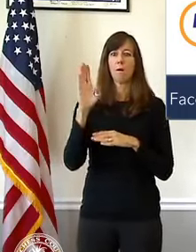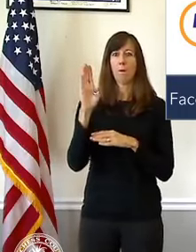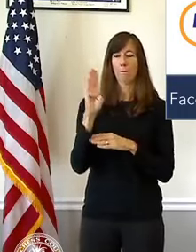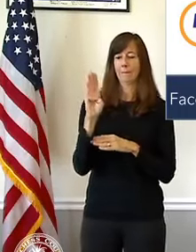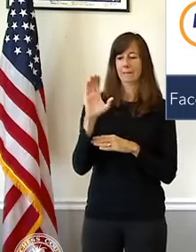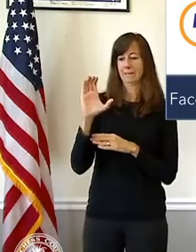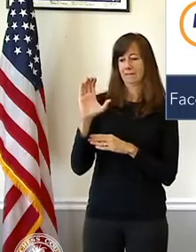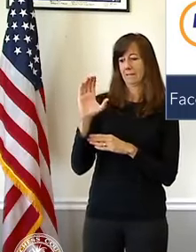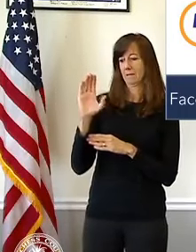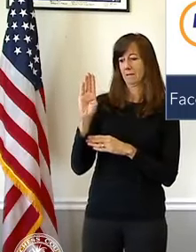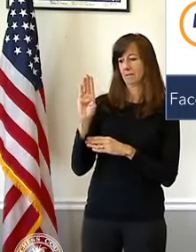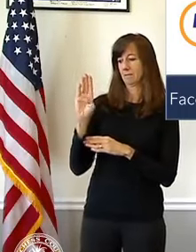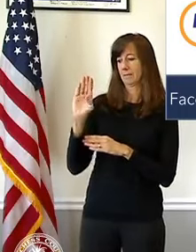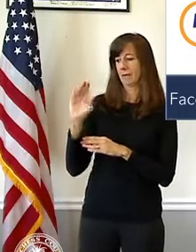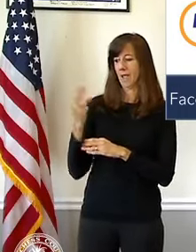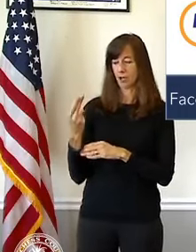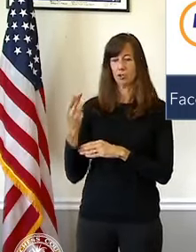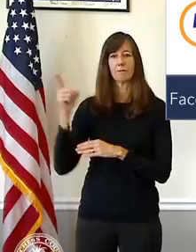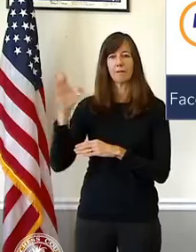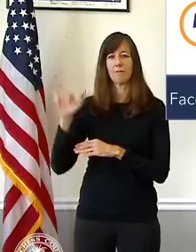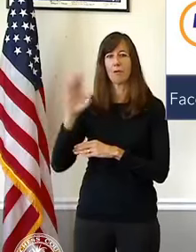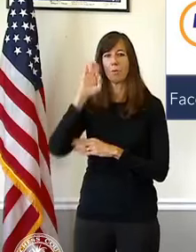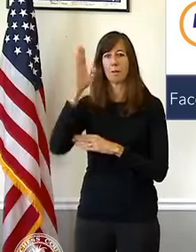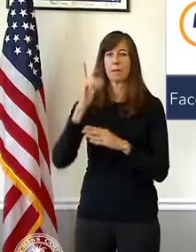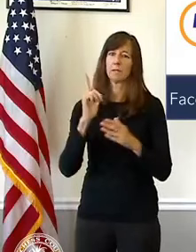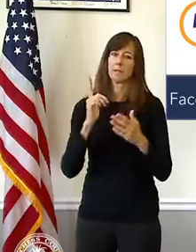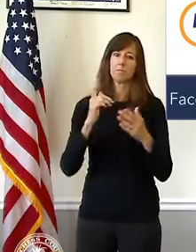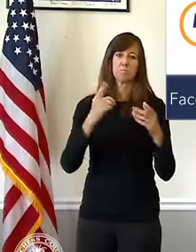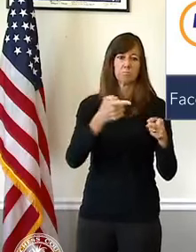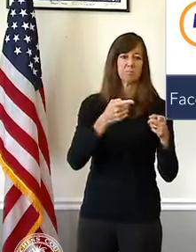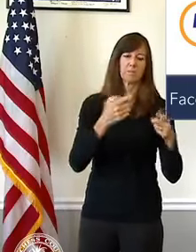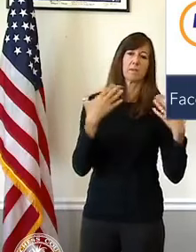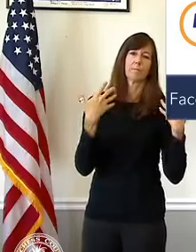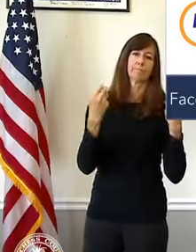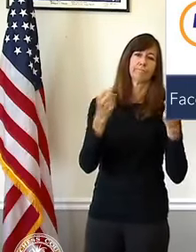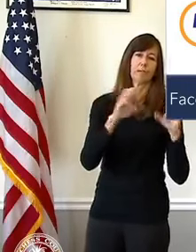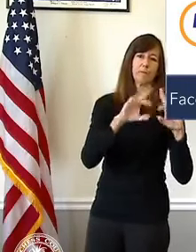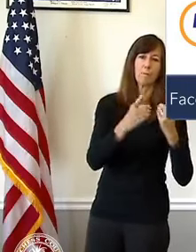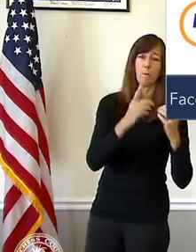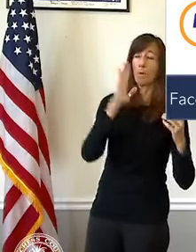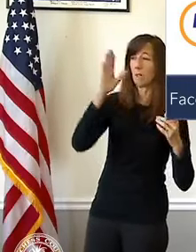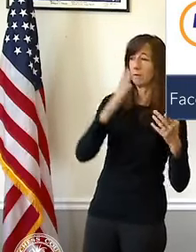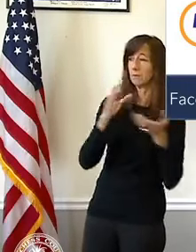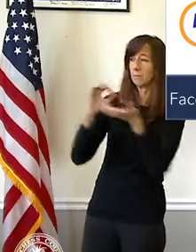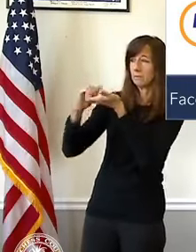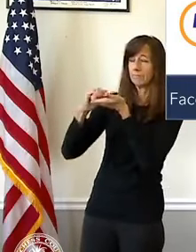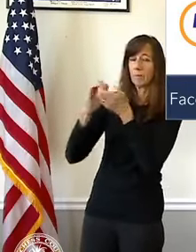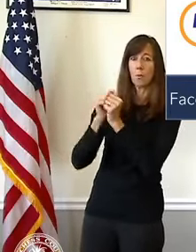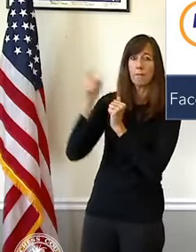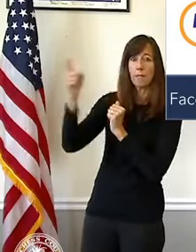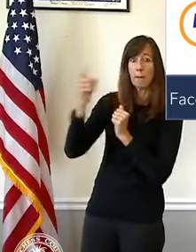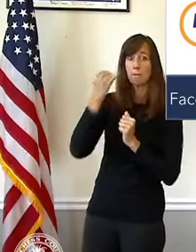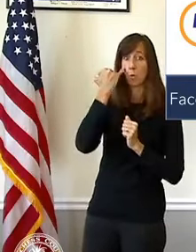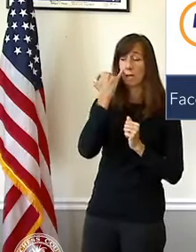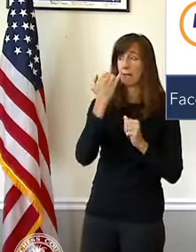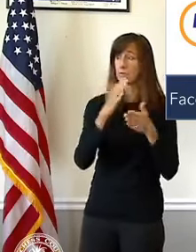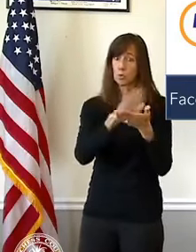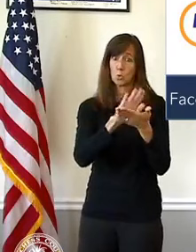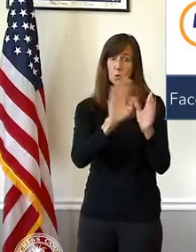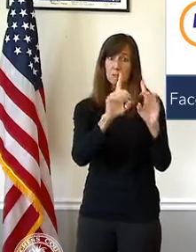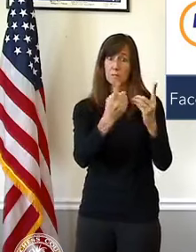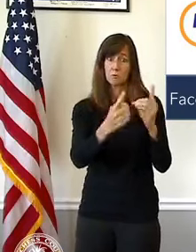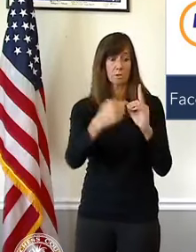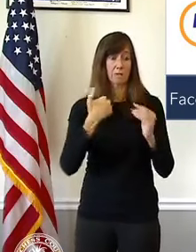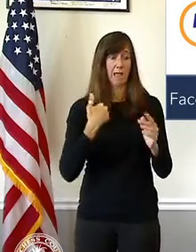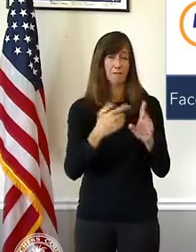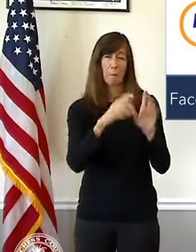school districts to get that rapid response going. We have a rapid response team in effect. If there's a positive case or a presumed positive case, we're